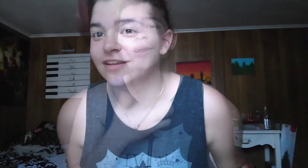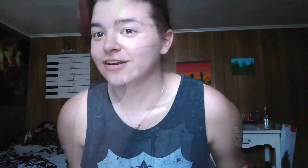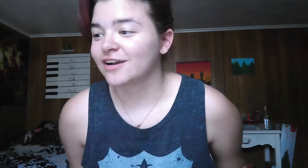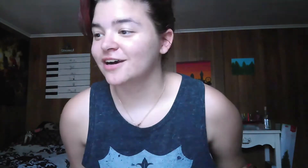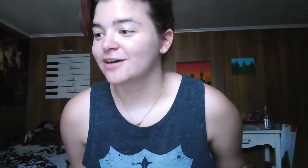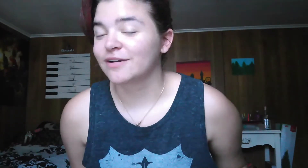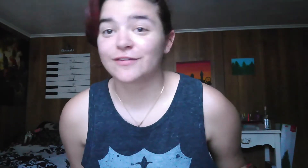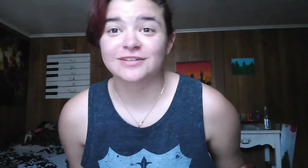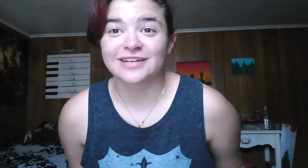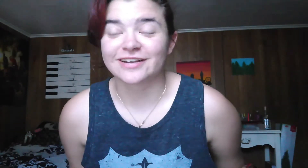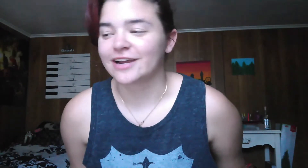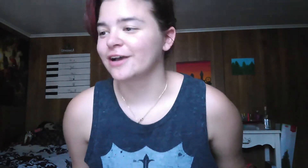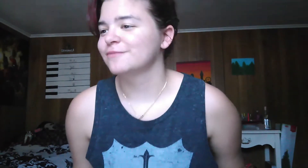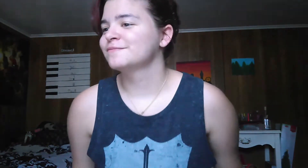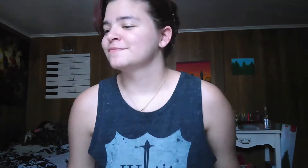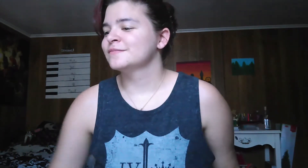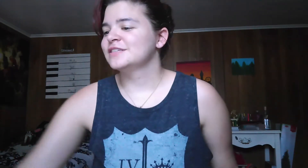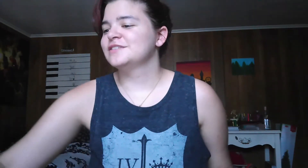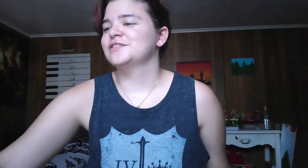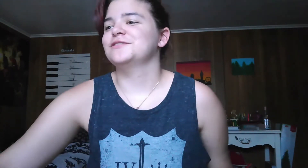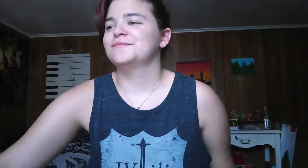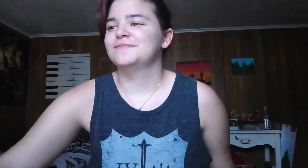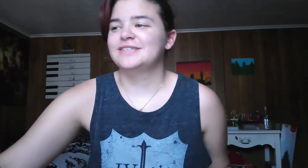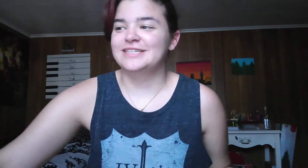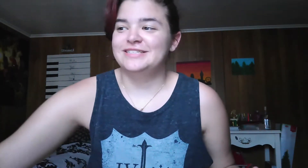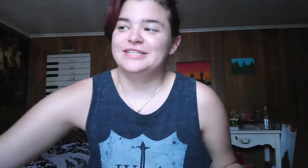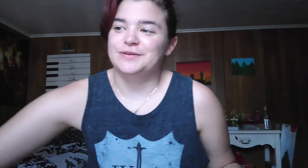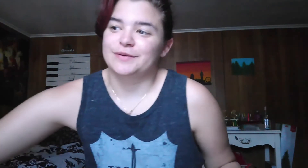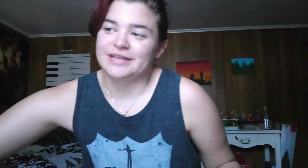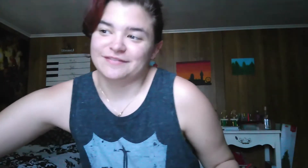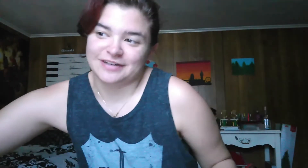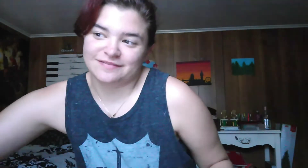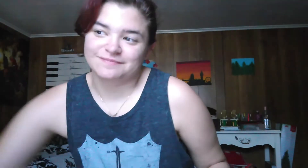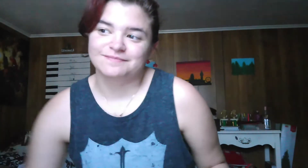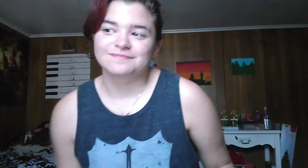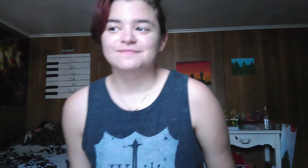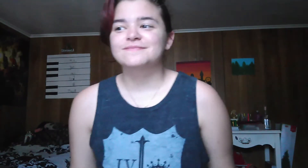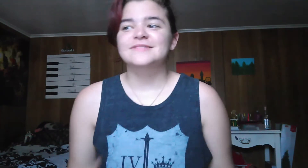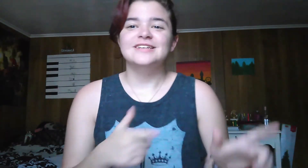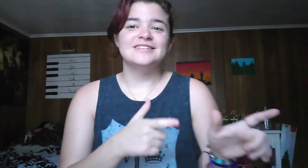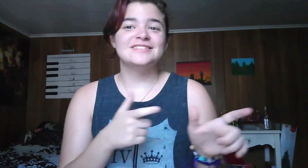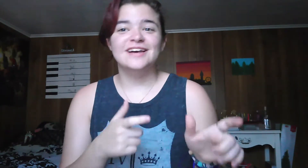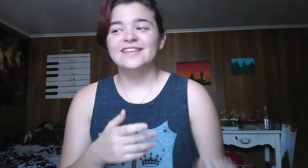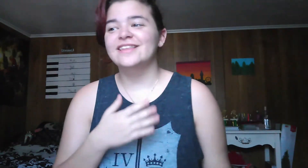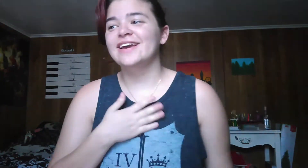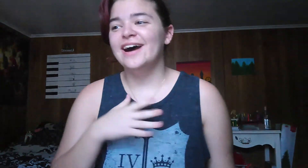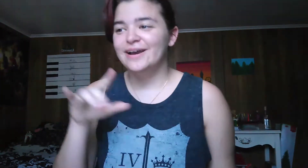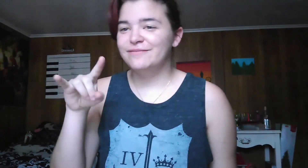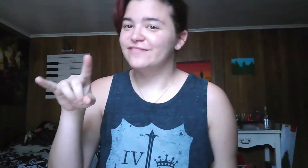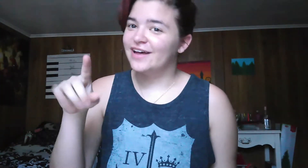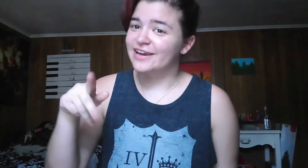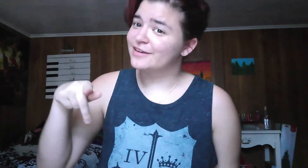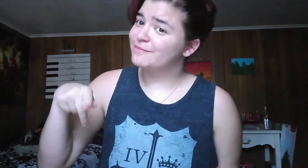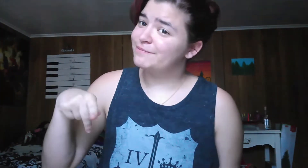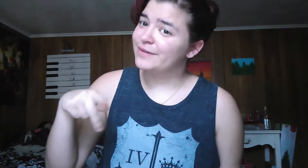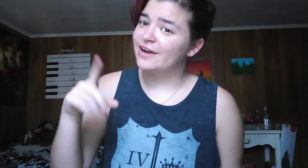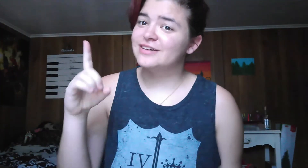there my phone decided to cut out. So to continue where we left off, suddenly I'm flying Paris